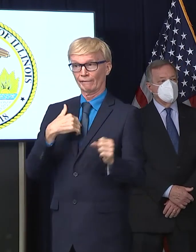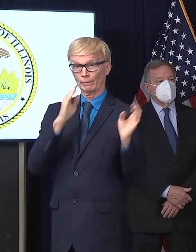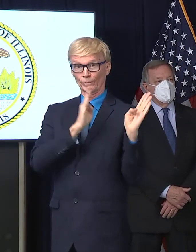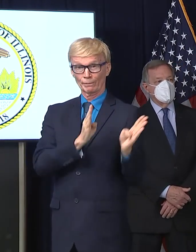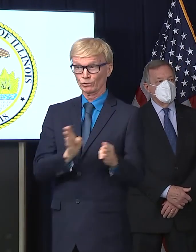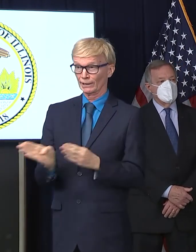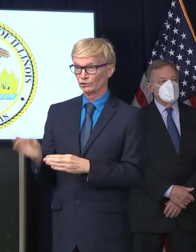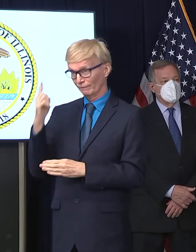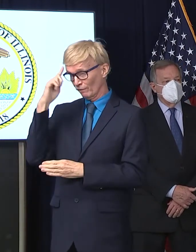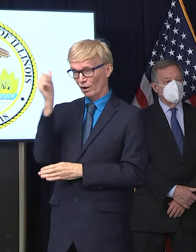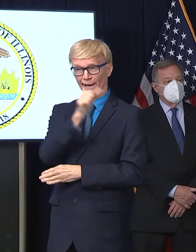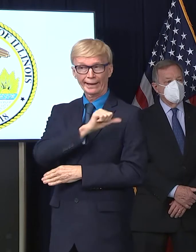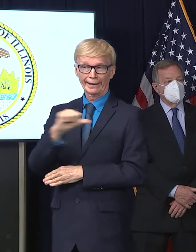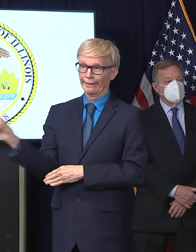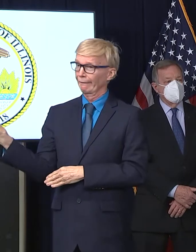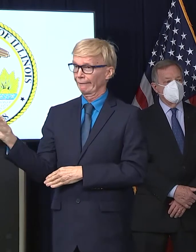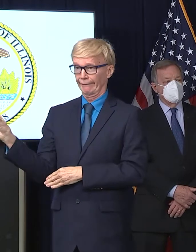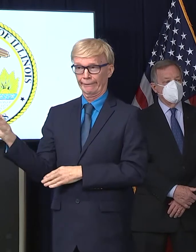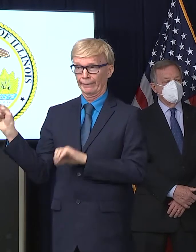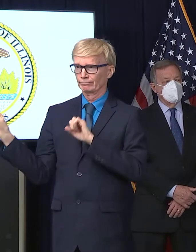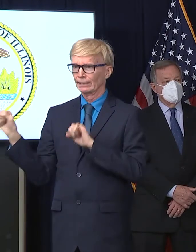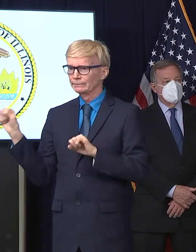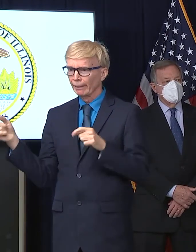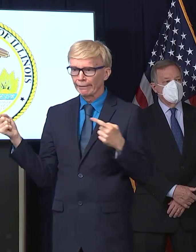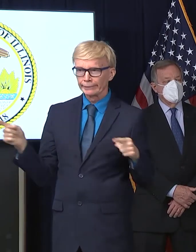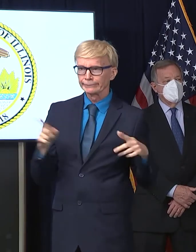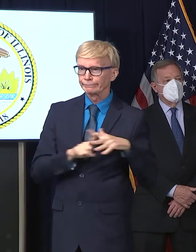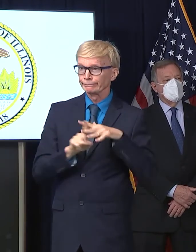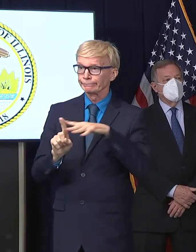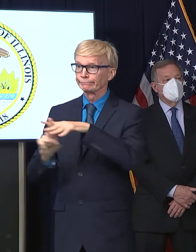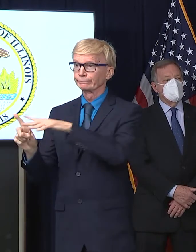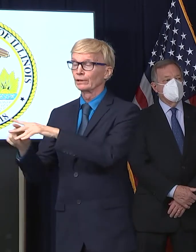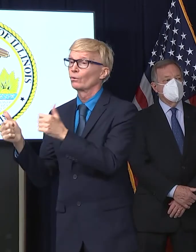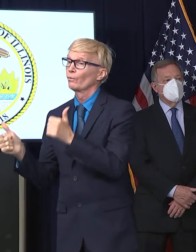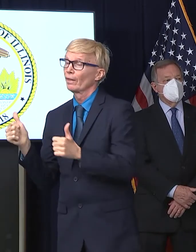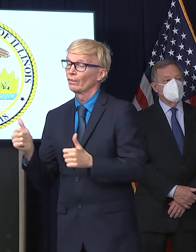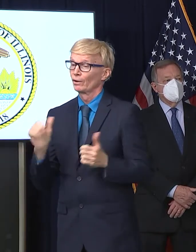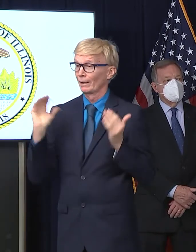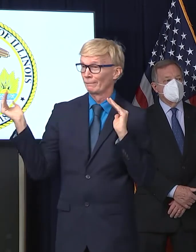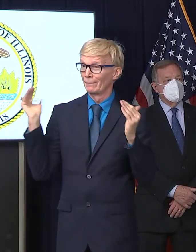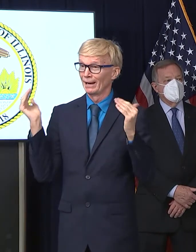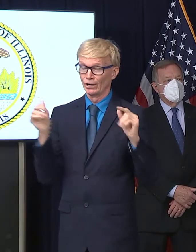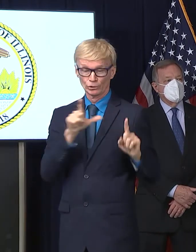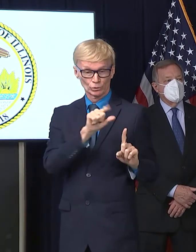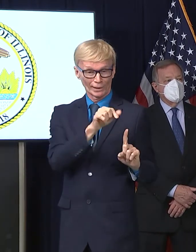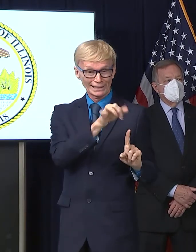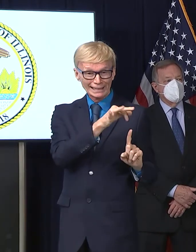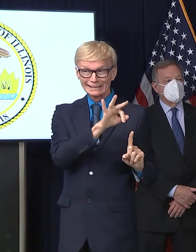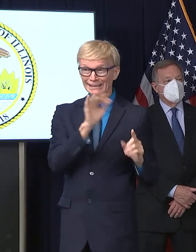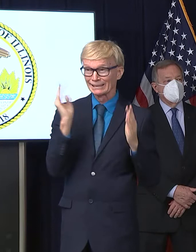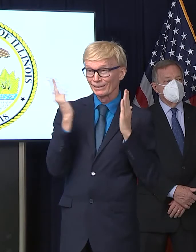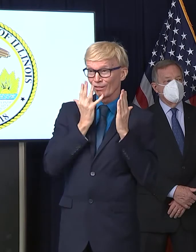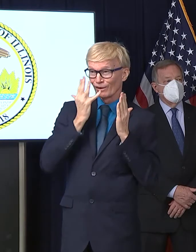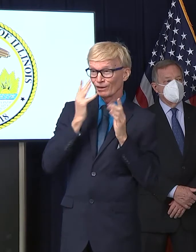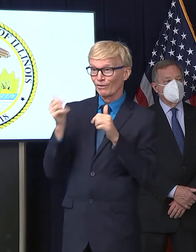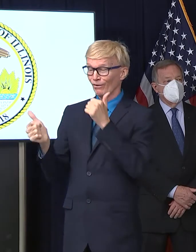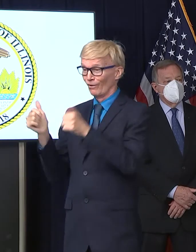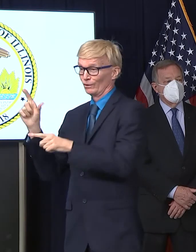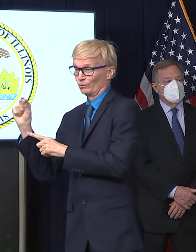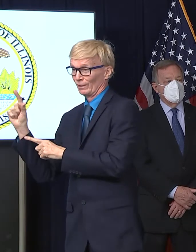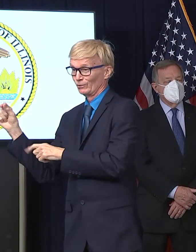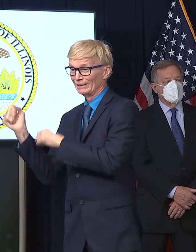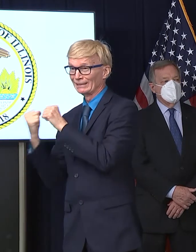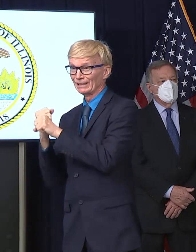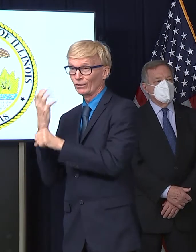But whether or not we have a summer that looks more like 2019 as opposed to 2020 is going to be wholly